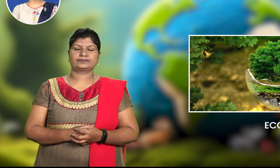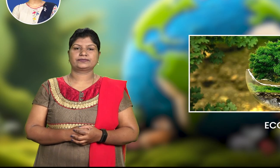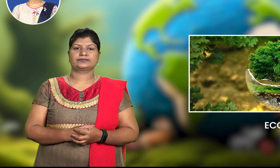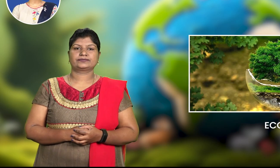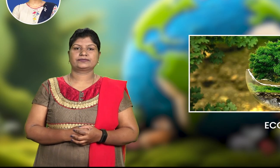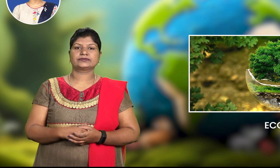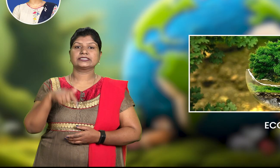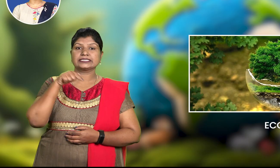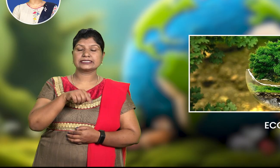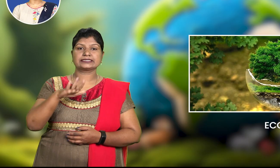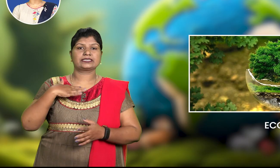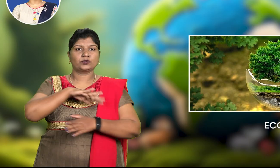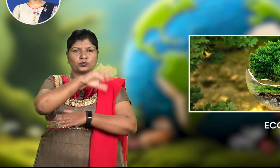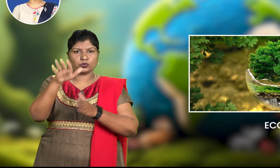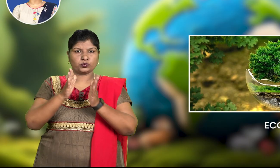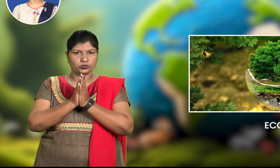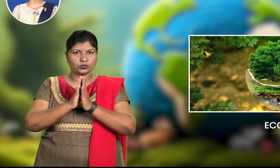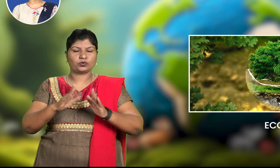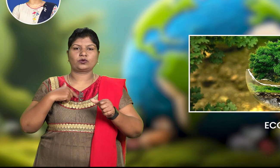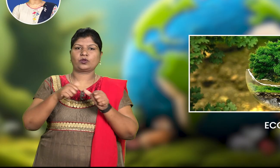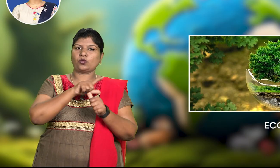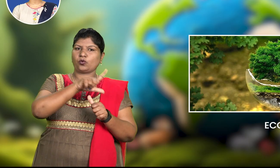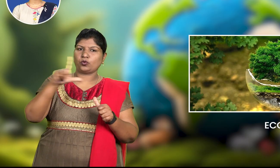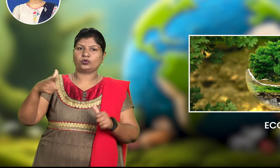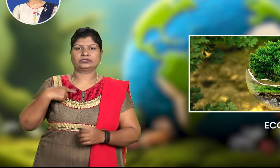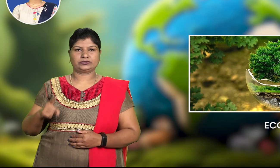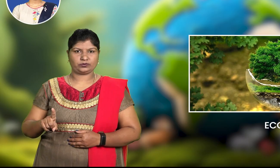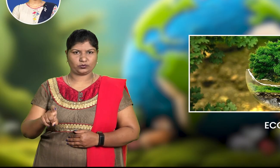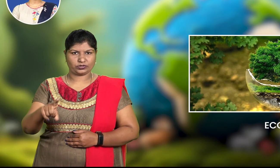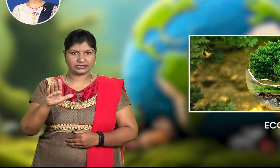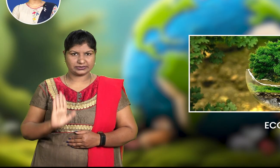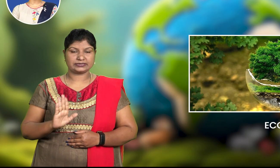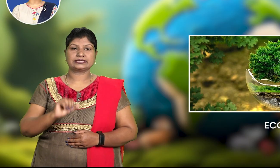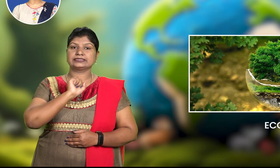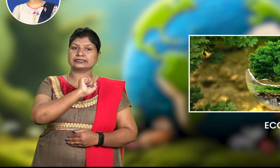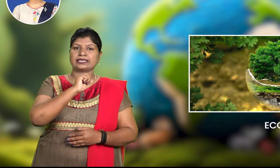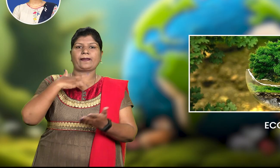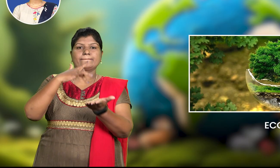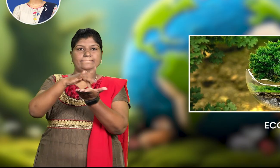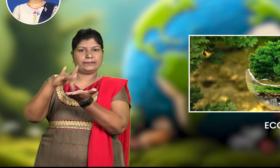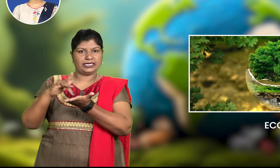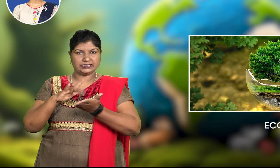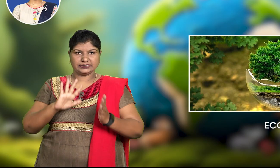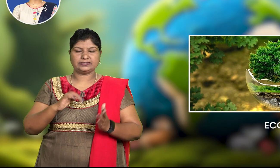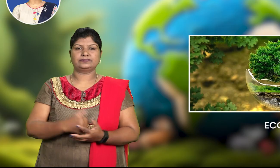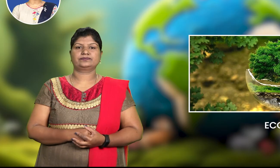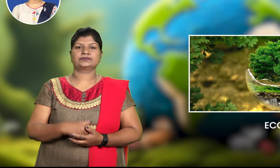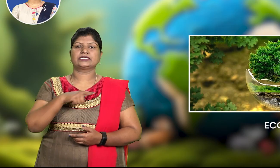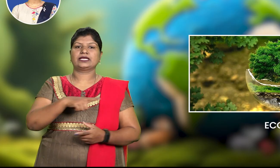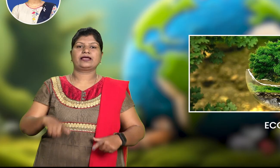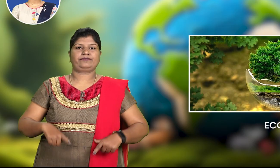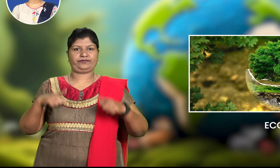It is the sum total of all organisms and their places of